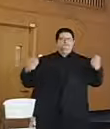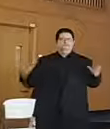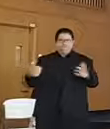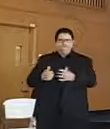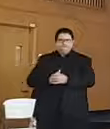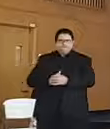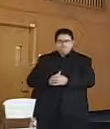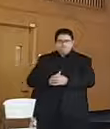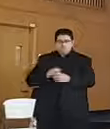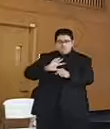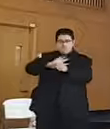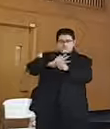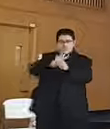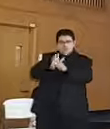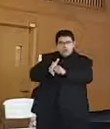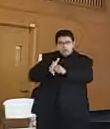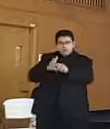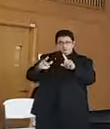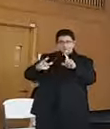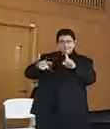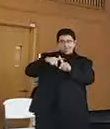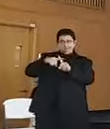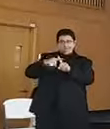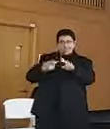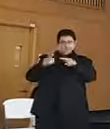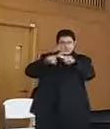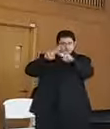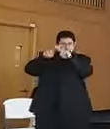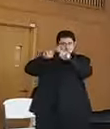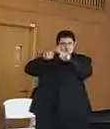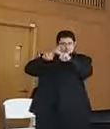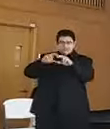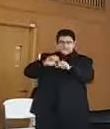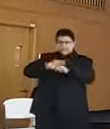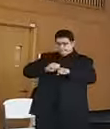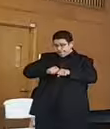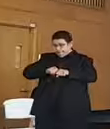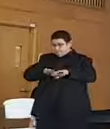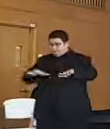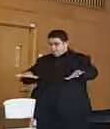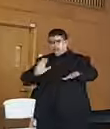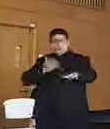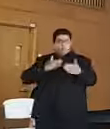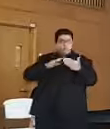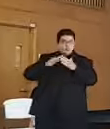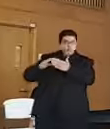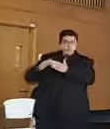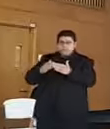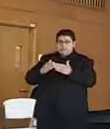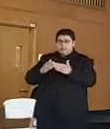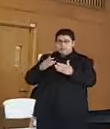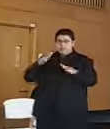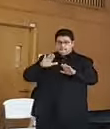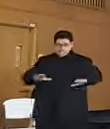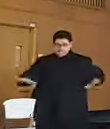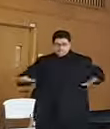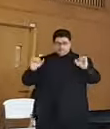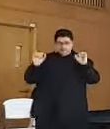COVID cases are increasing. The virus is spreading in our community. Kids can and do